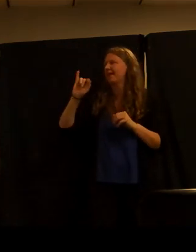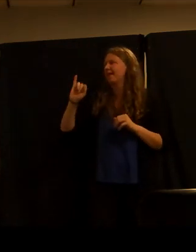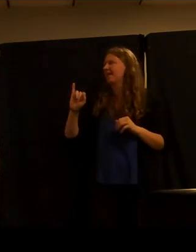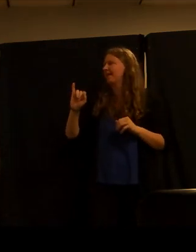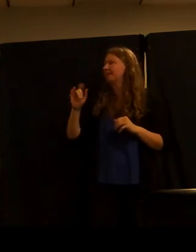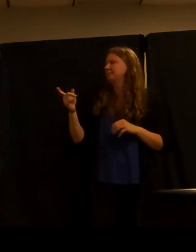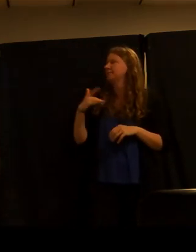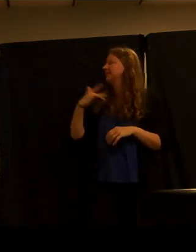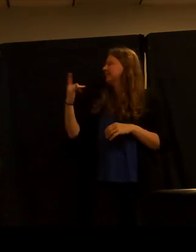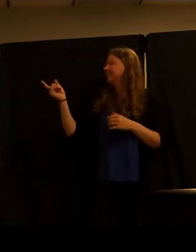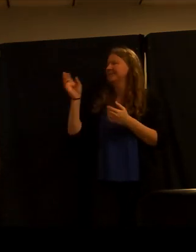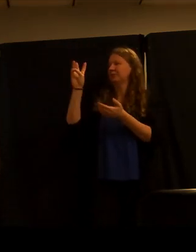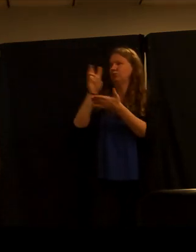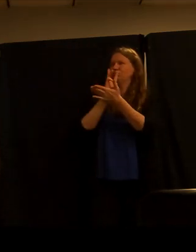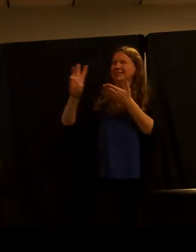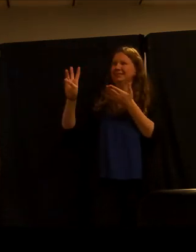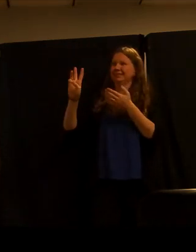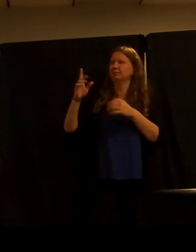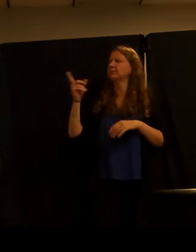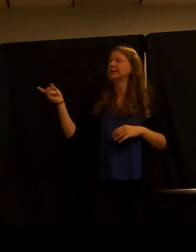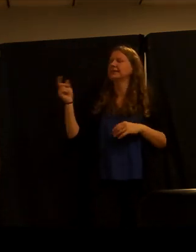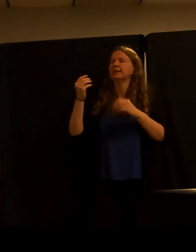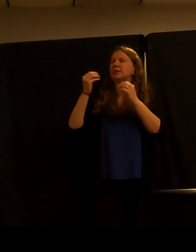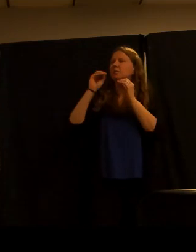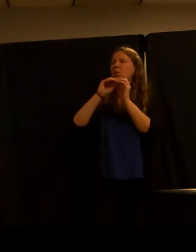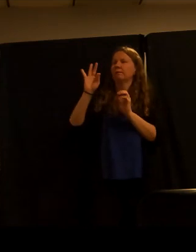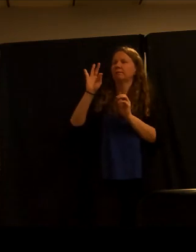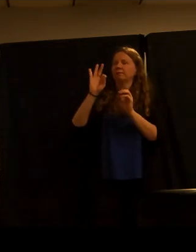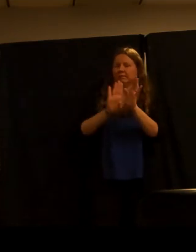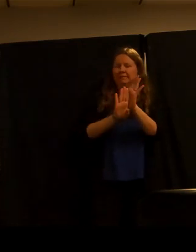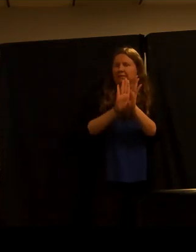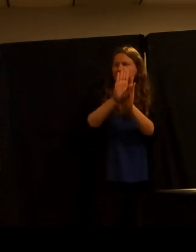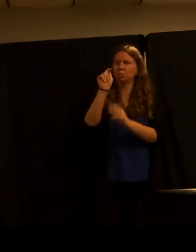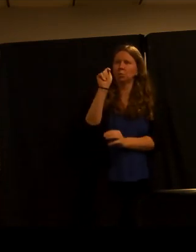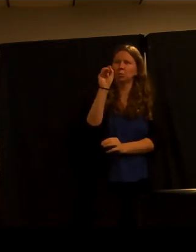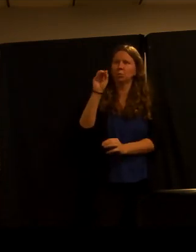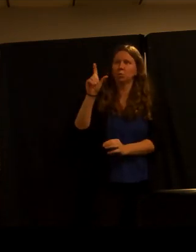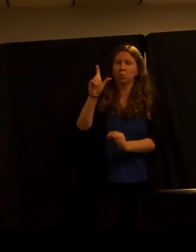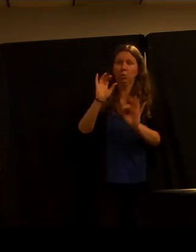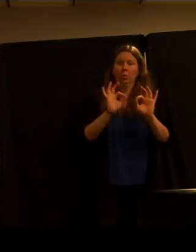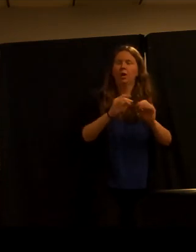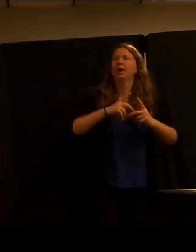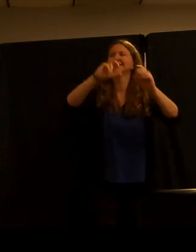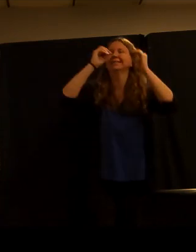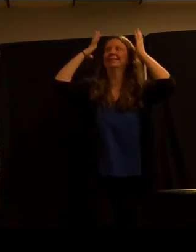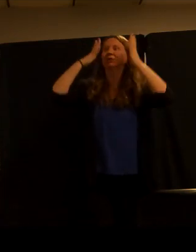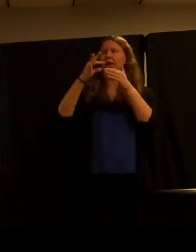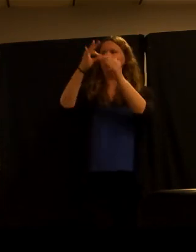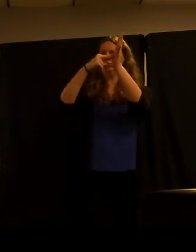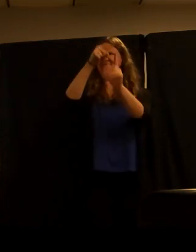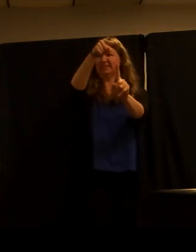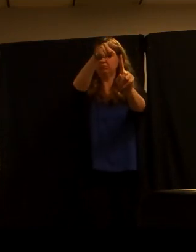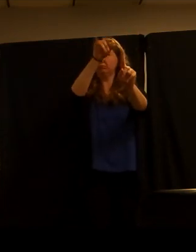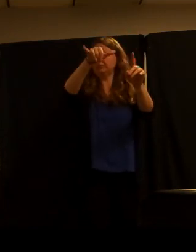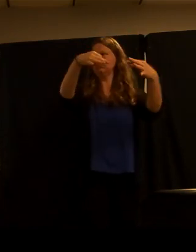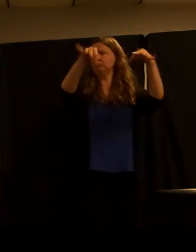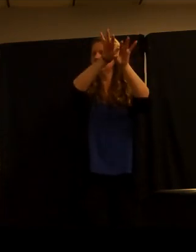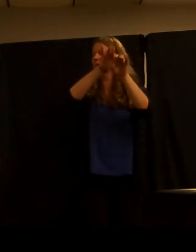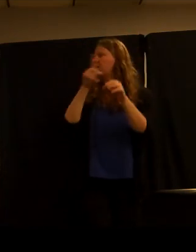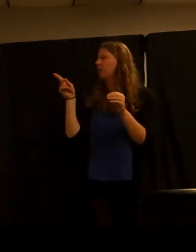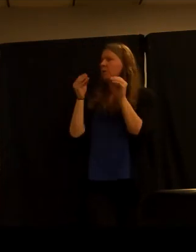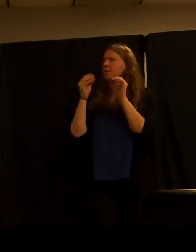are needed growth in. And then our language literacy support is typically for 6 weeks. So we have